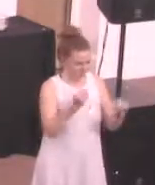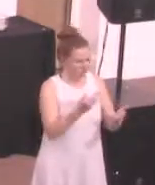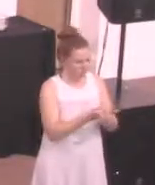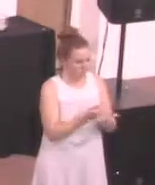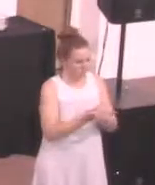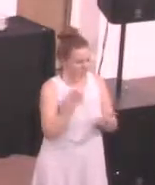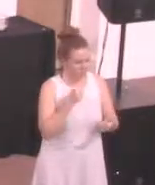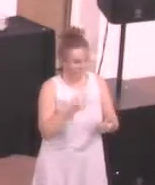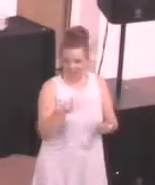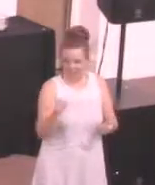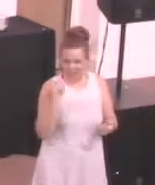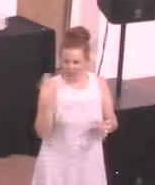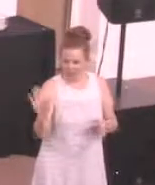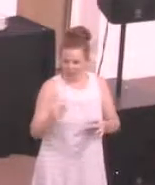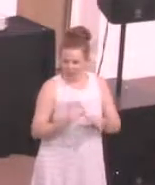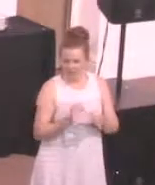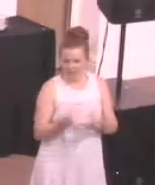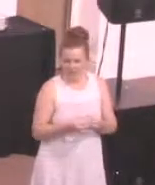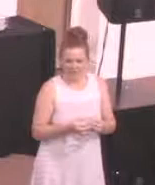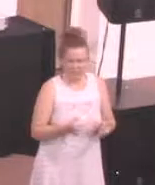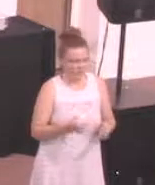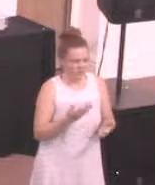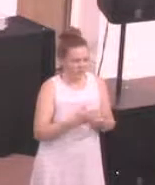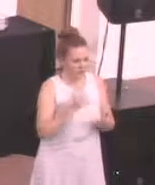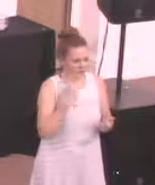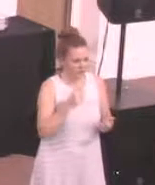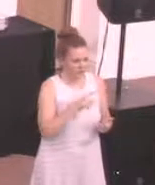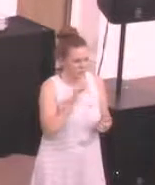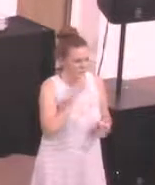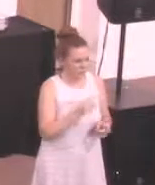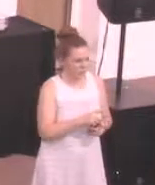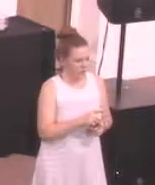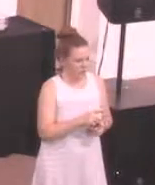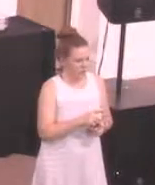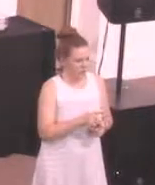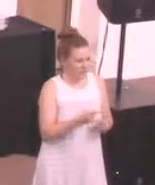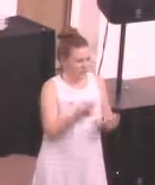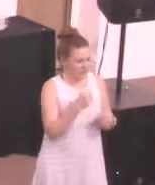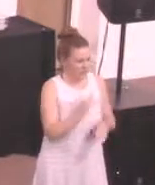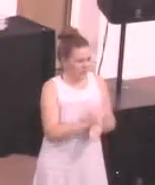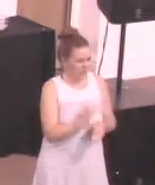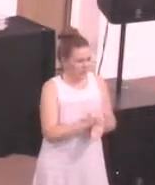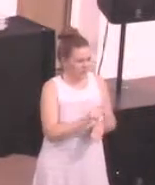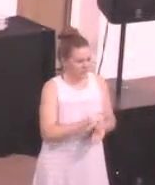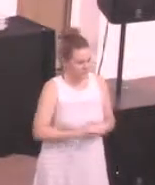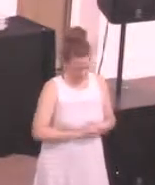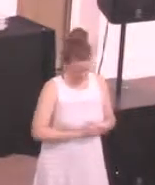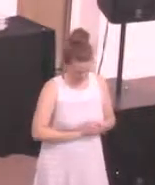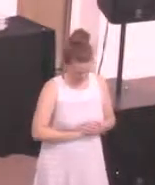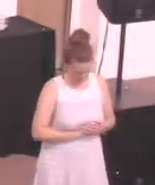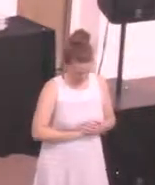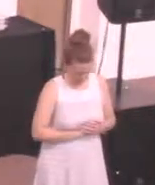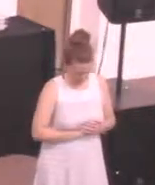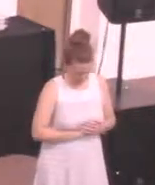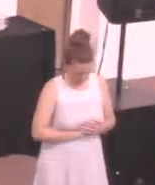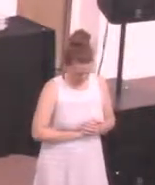Throw in whatever you want to throw in. It's good to see you, brother. Glad you made her tonight. And